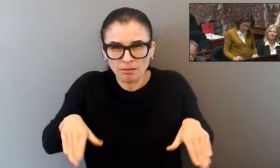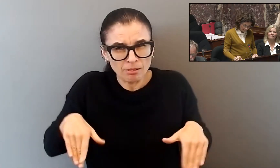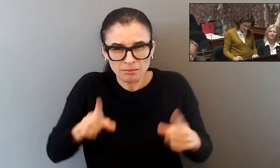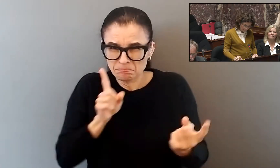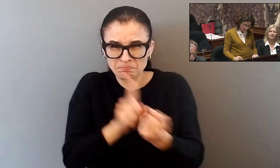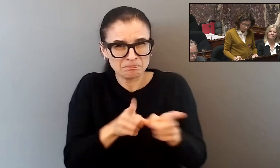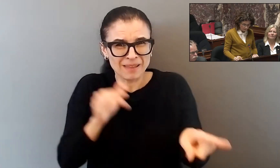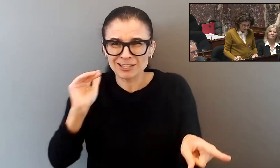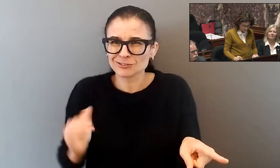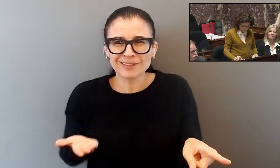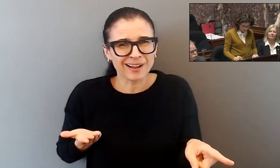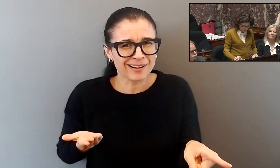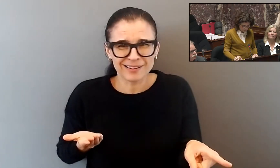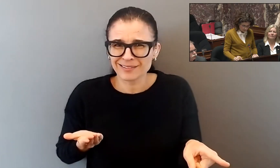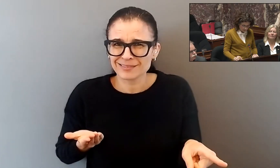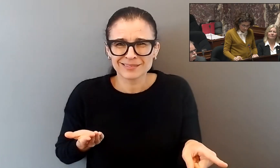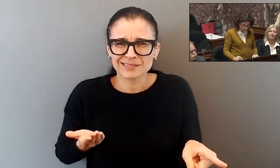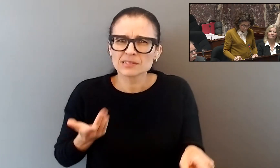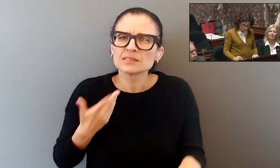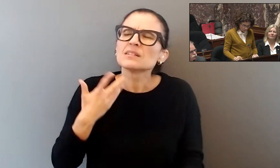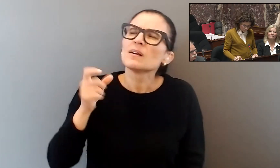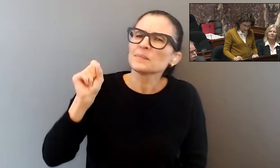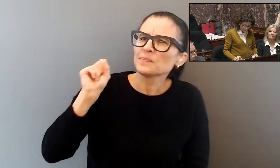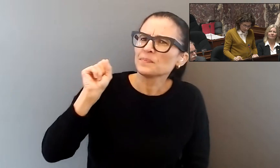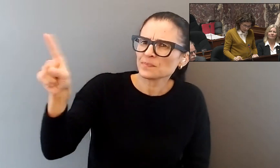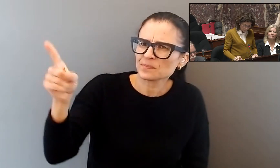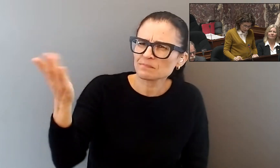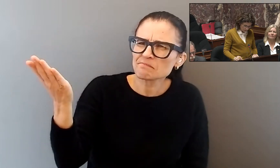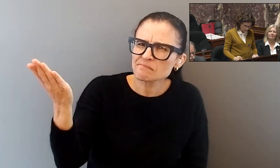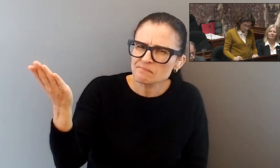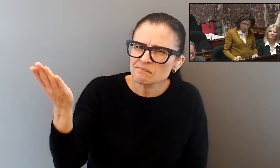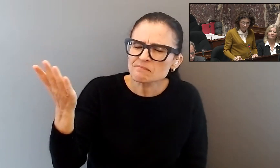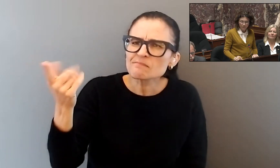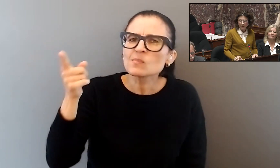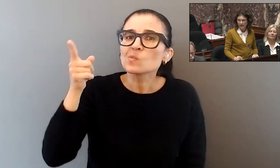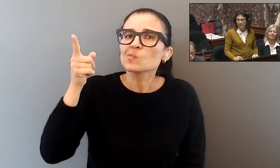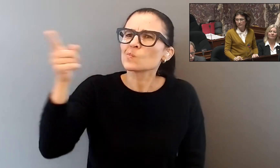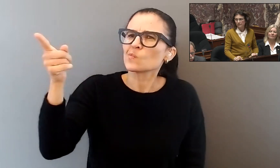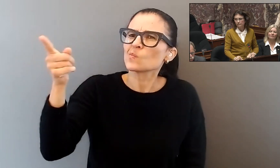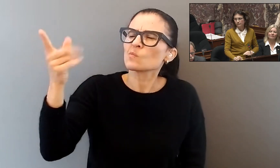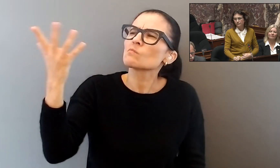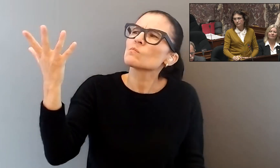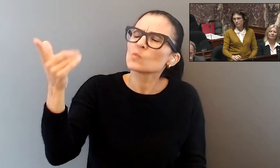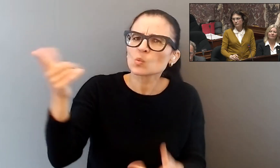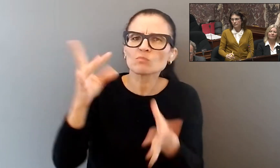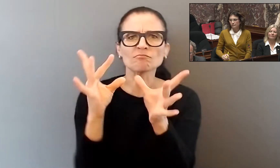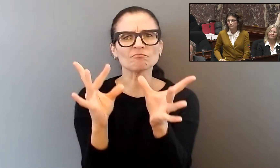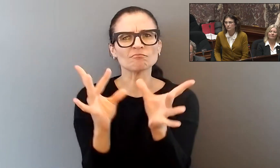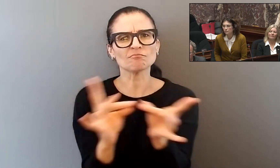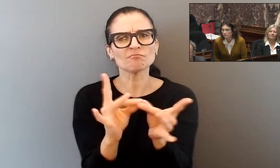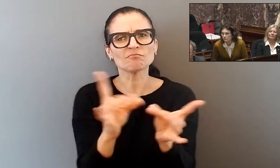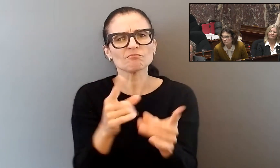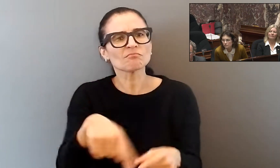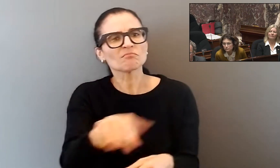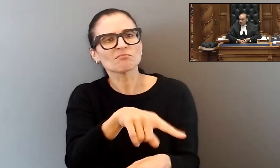the reality that under your direction, schools are transitioning children behind their backs?